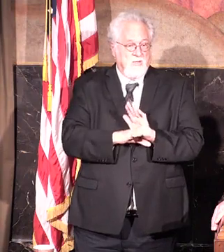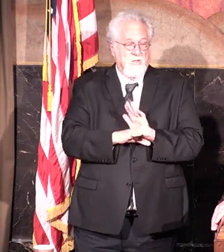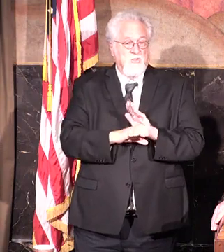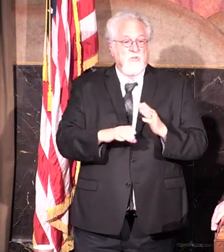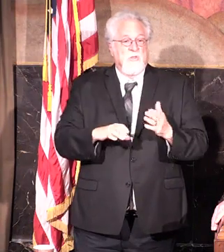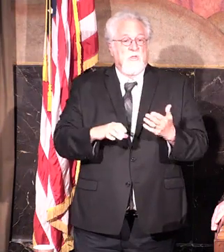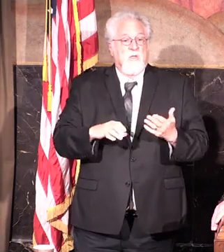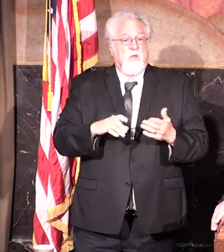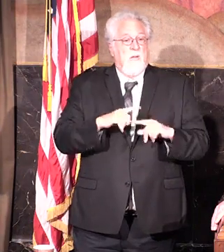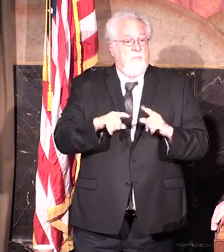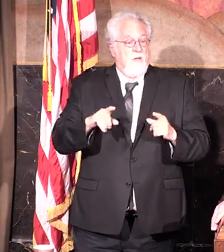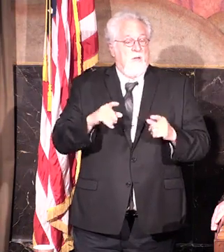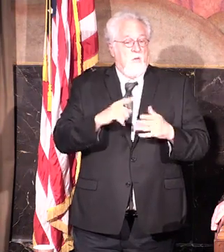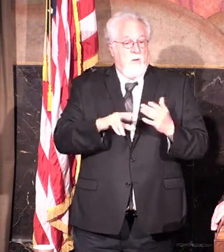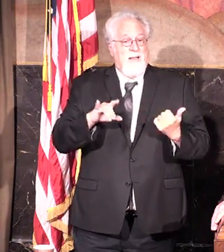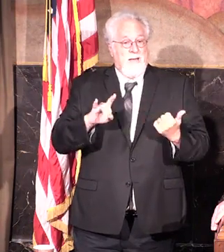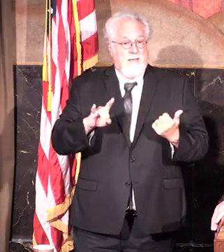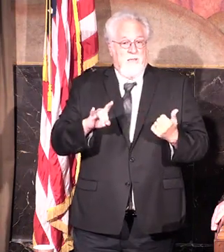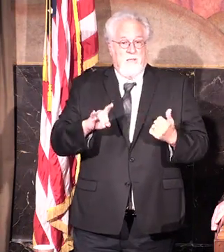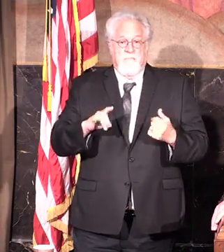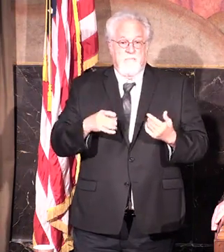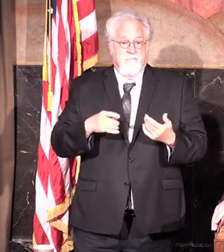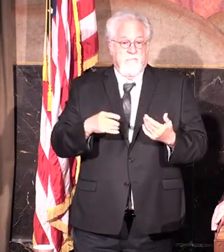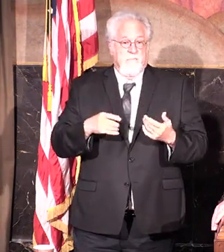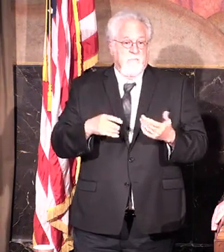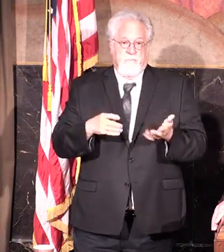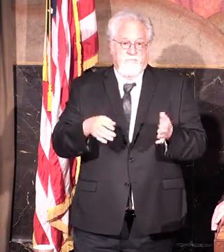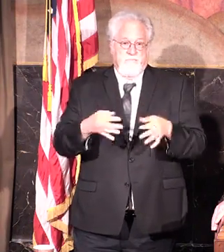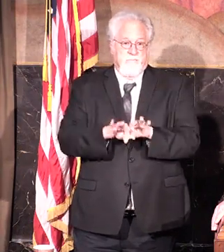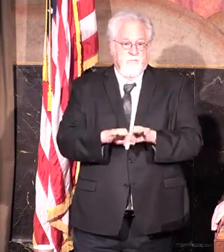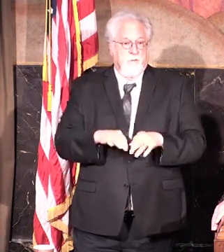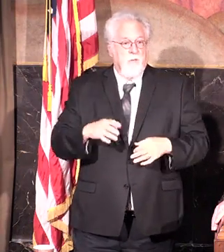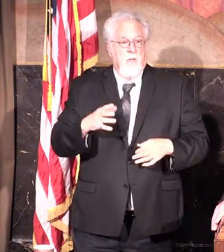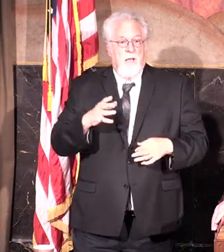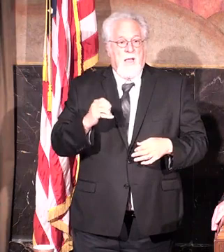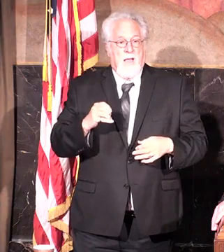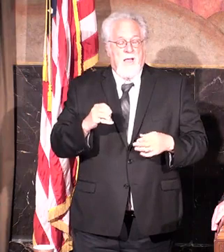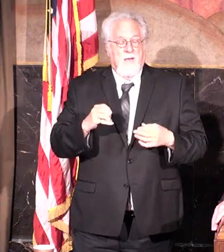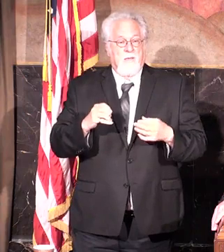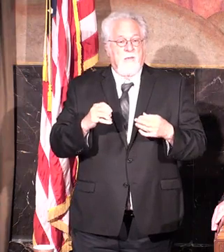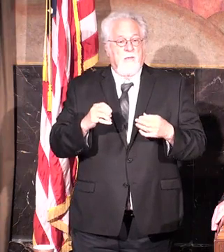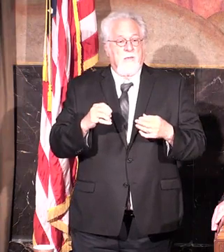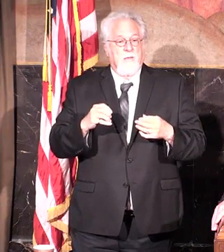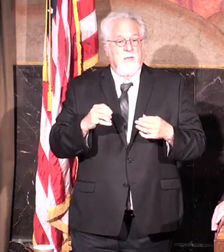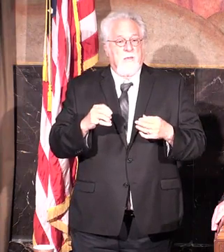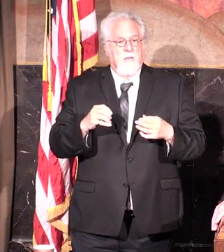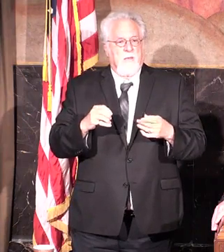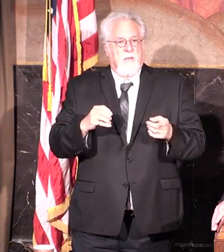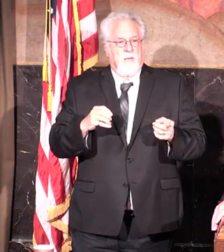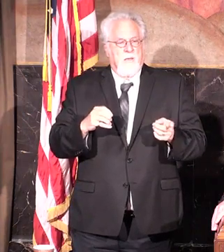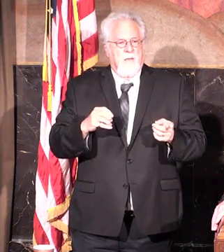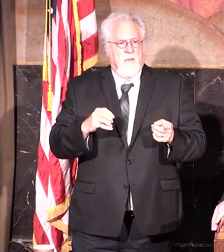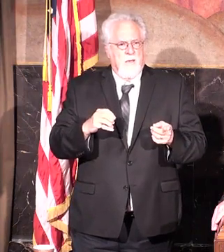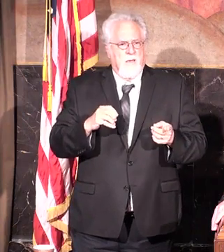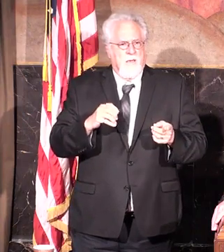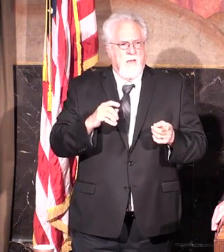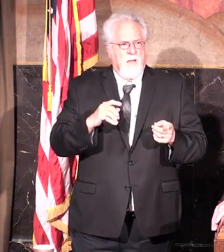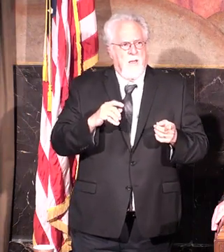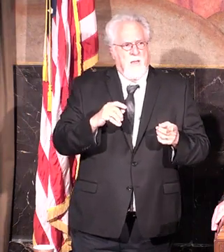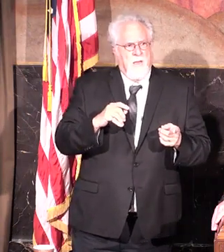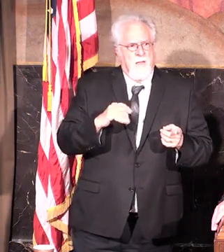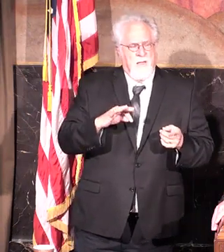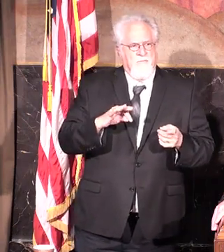do what I've done, but what I've done is absolutely essential. And to the extent that there's a partisan element to much of